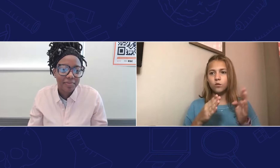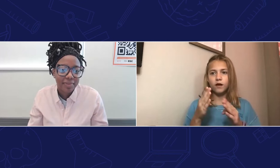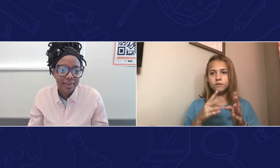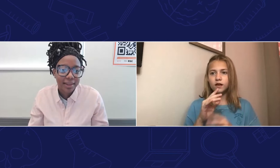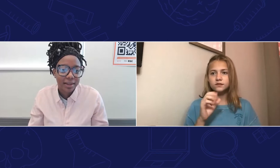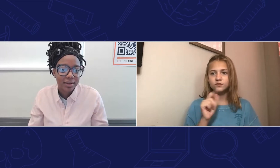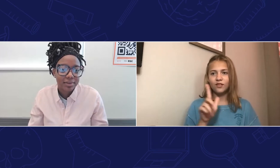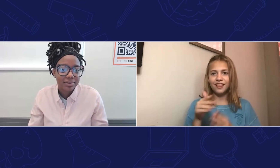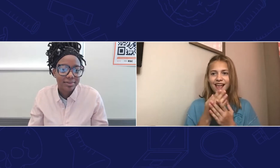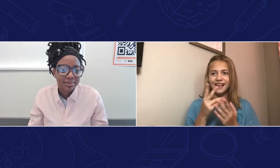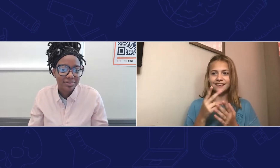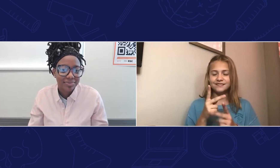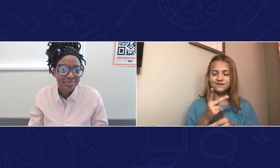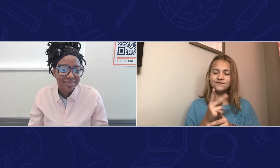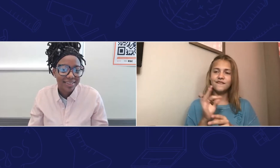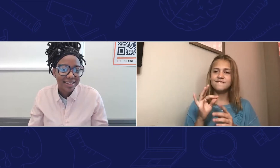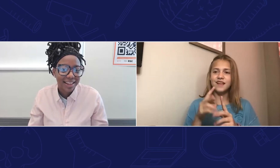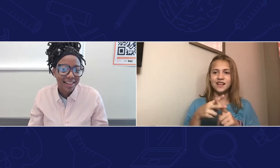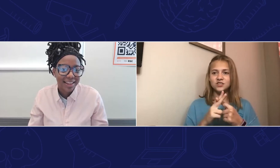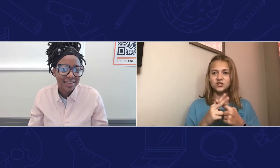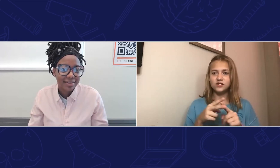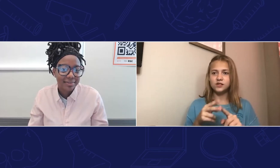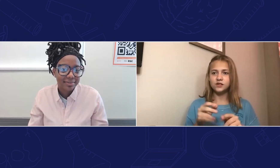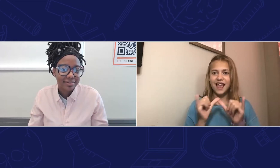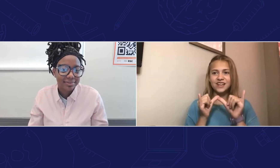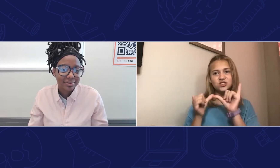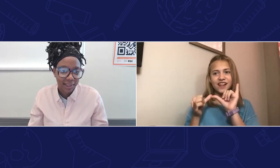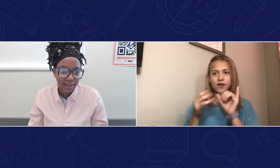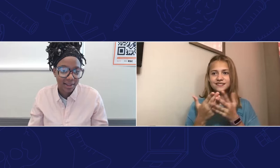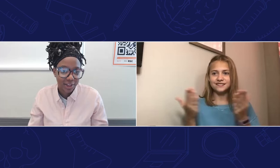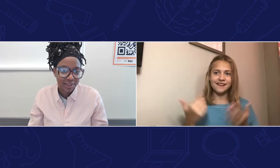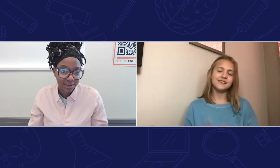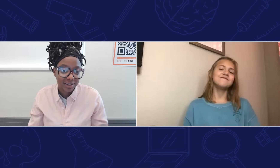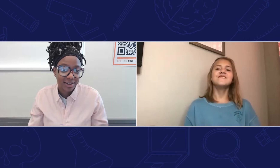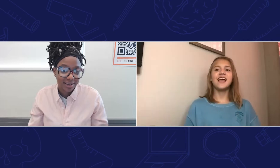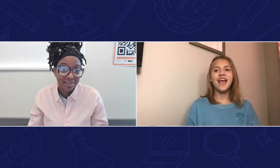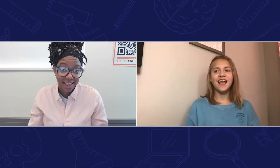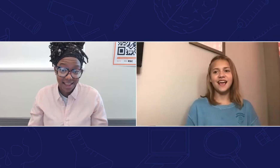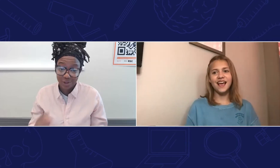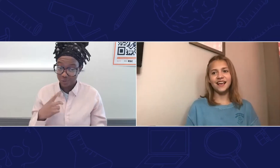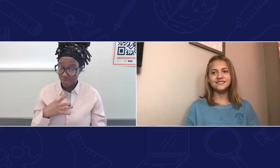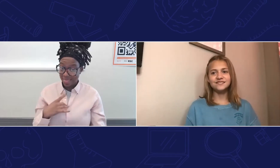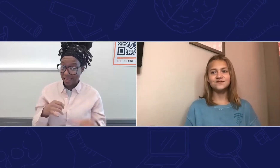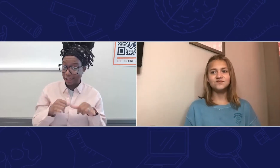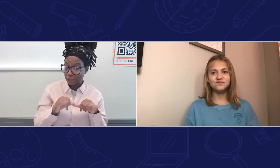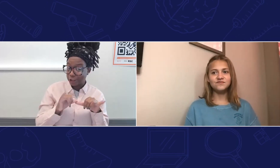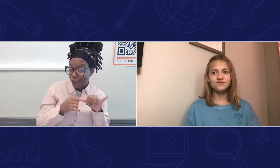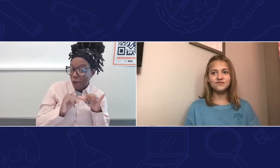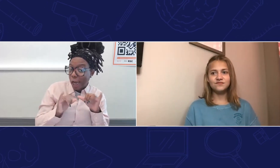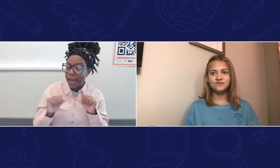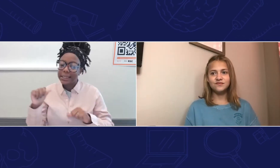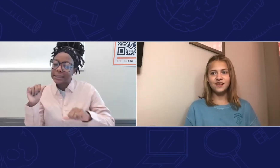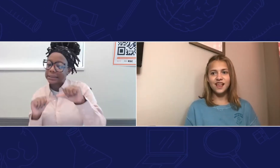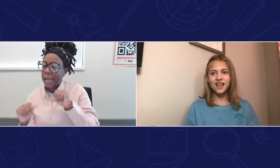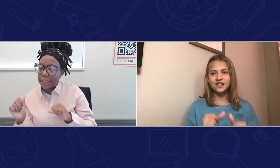robots and all that kind of engineering stuff. Yeah. So do you prefer